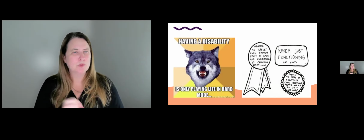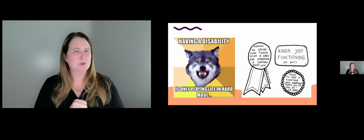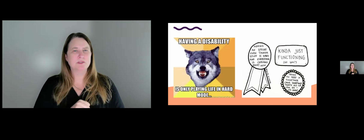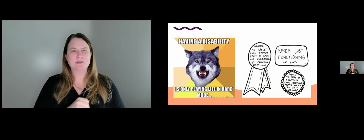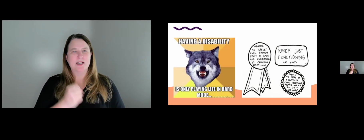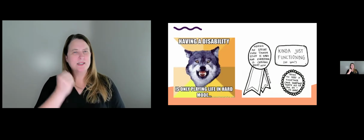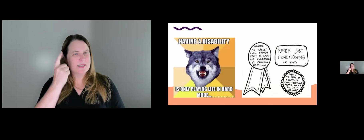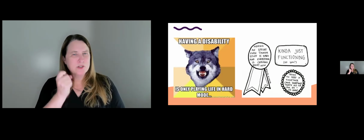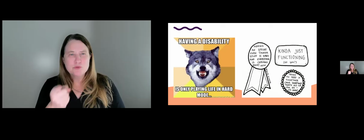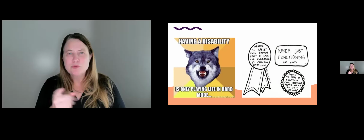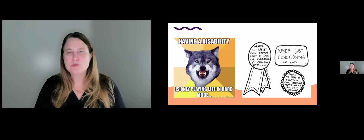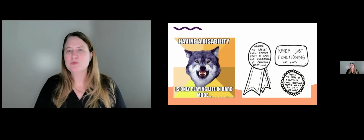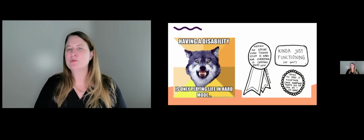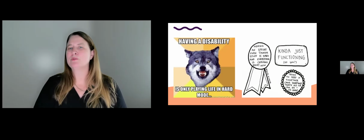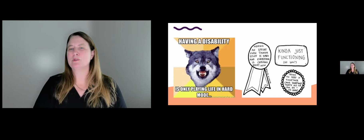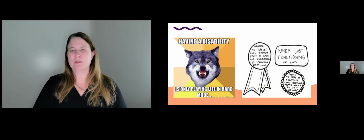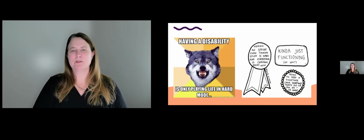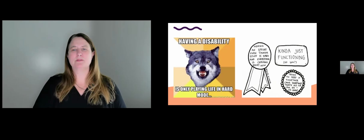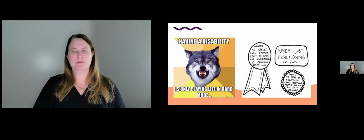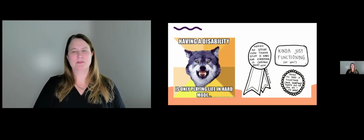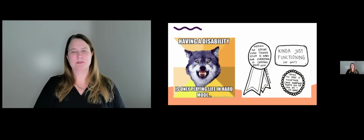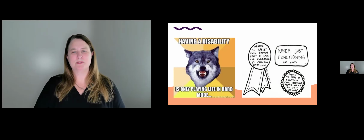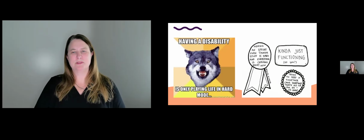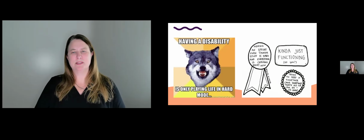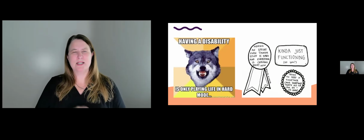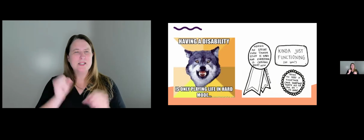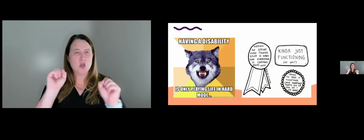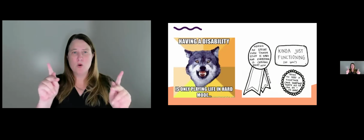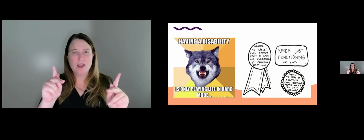very authentic way. I got you. I understand.